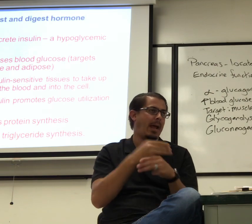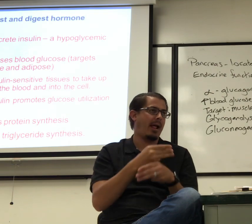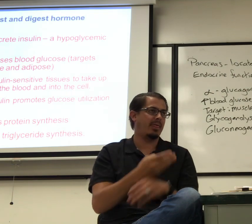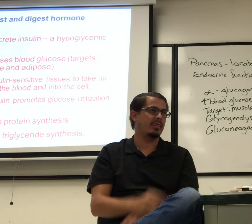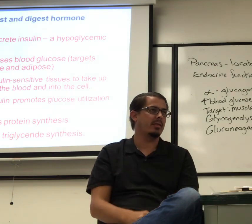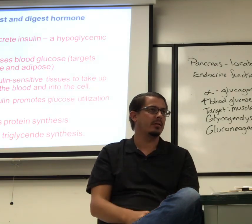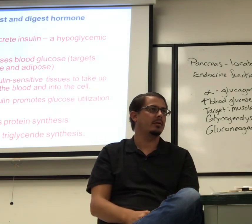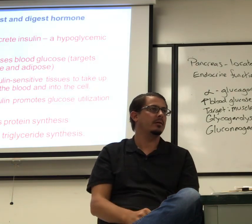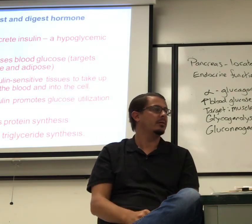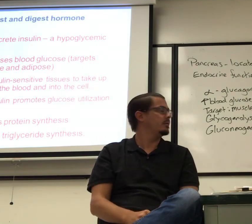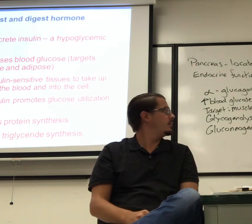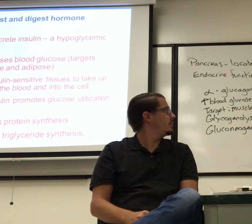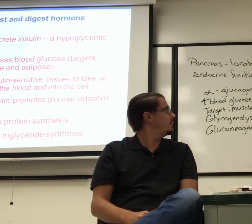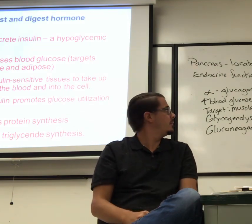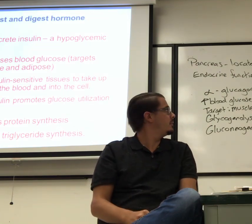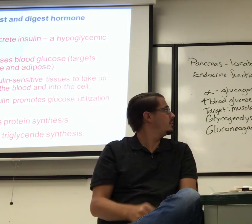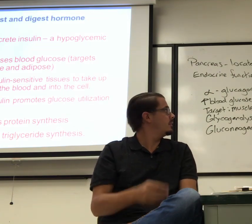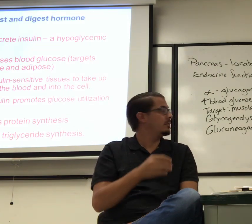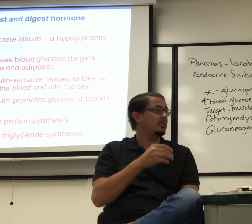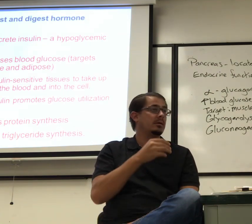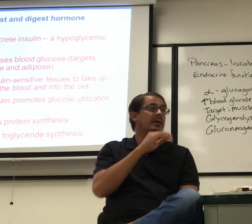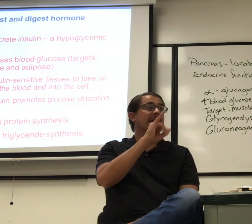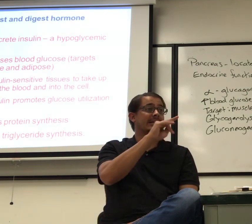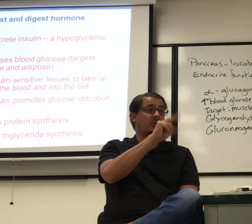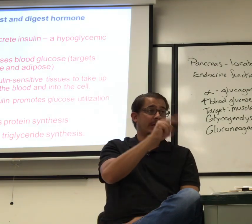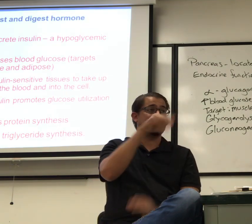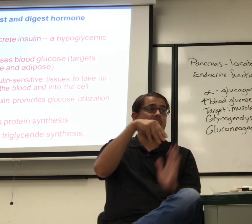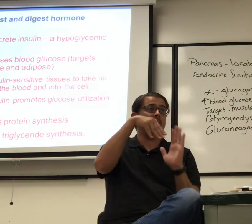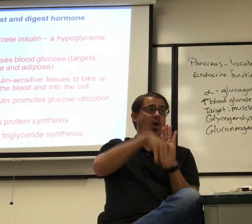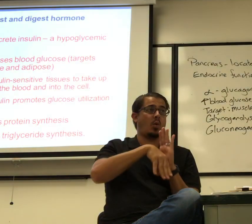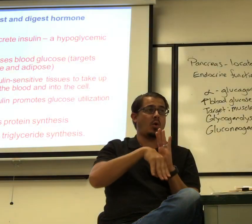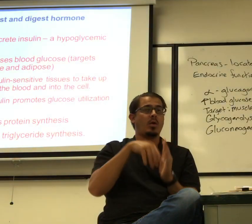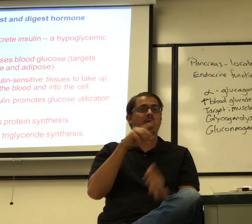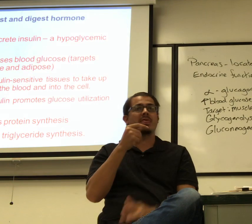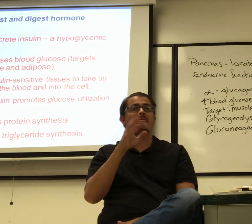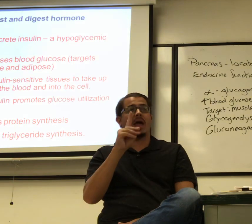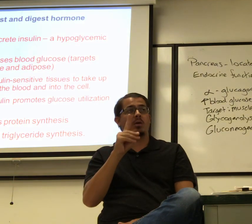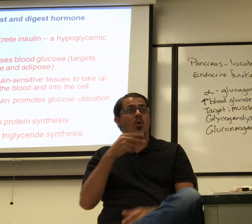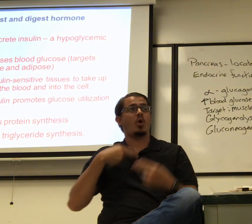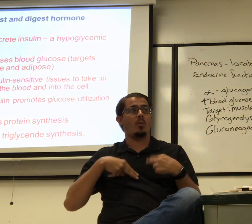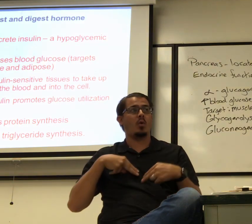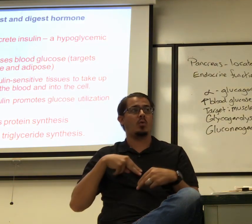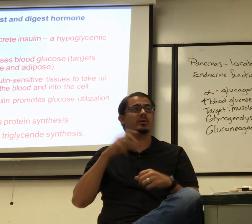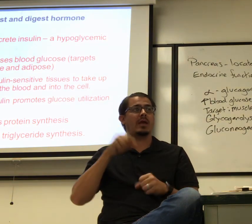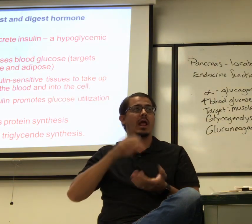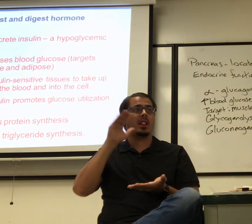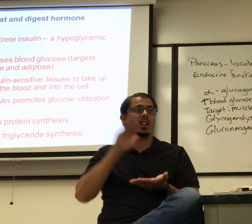talking about. There's only two that have an effect where you can lower blood glucose.